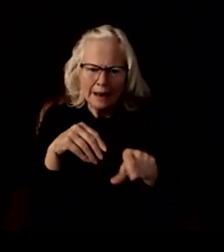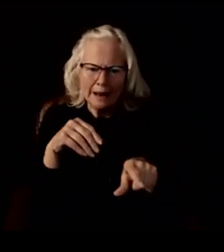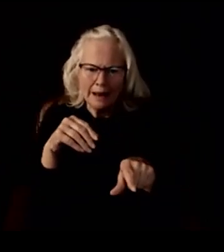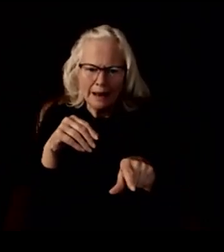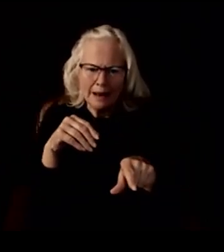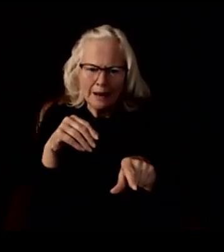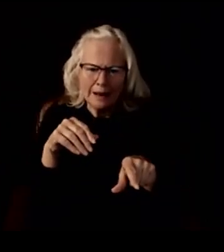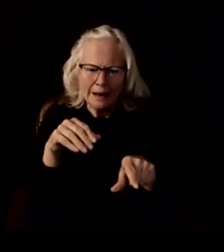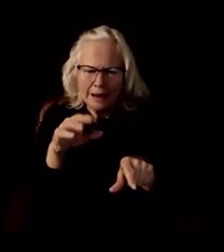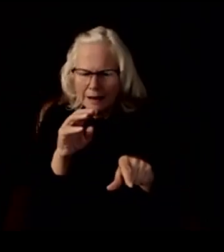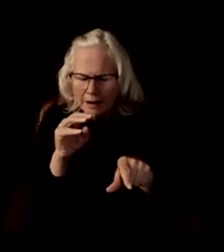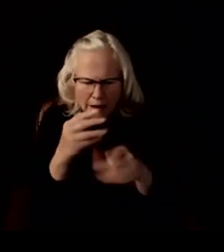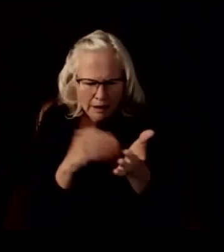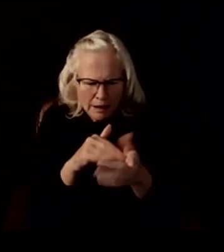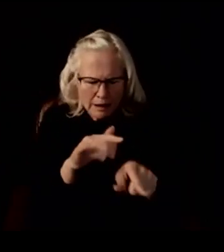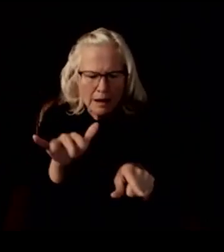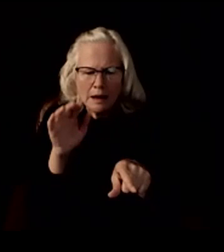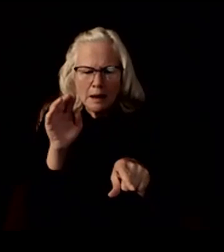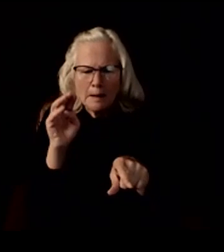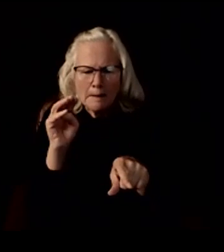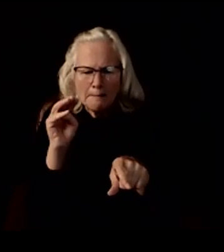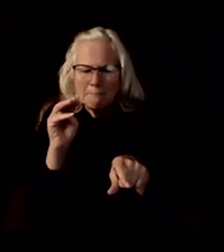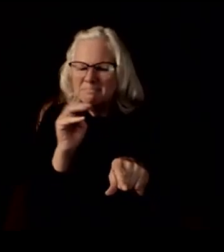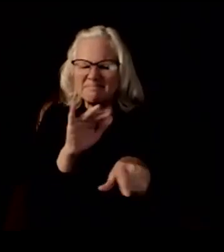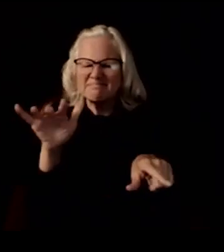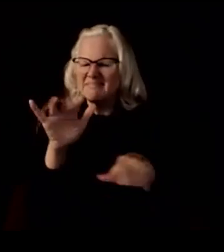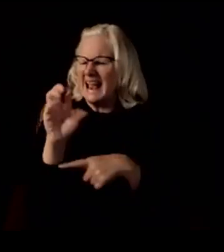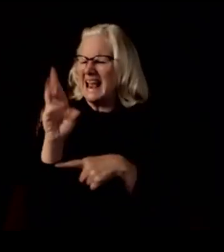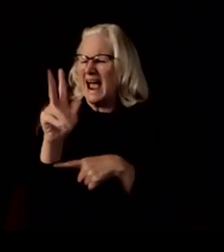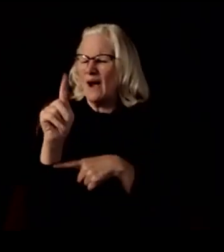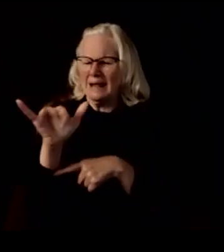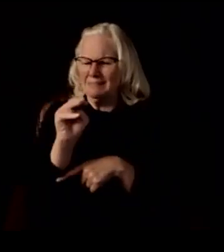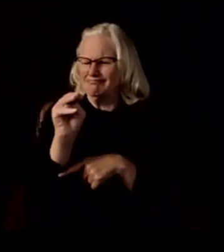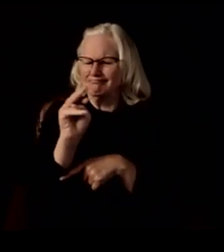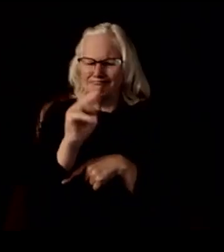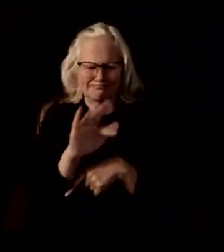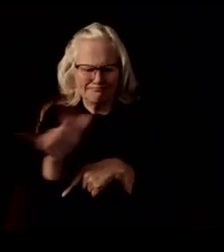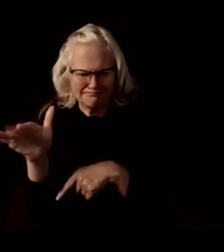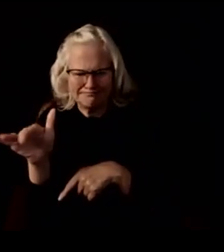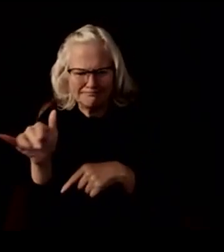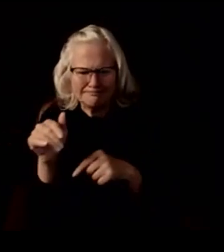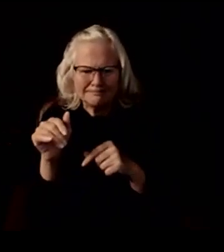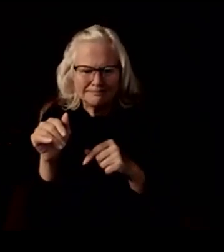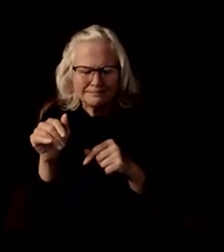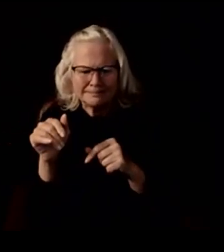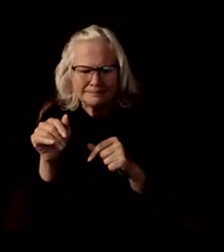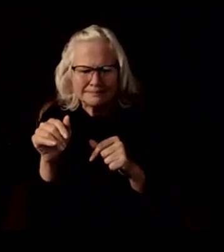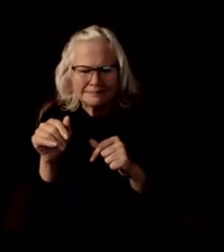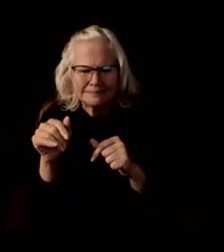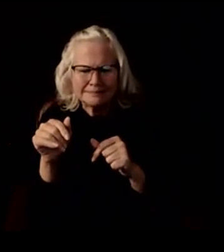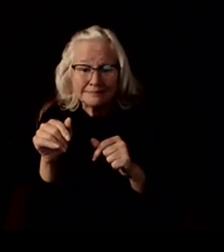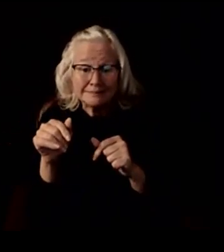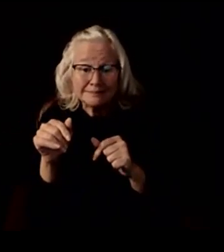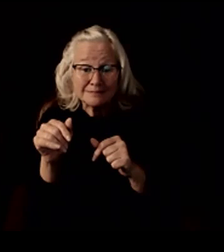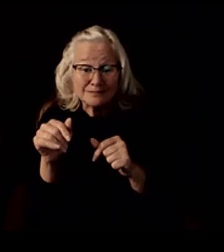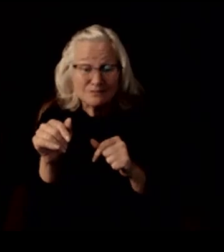talking about Sturgis. There's been some large funerals that